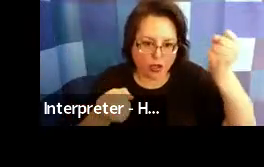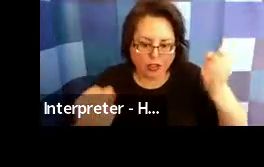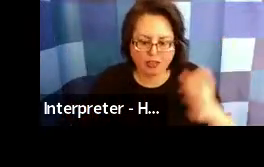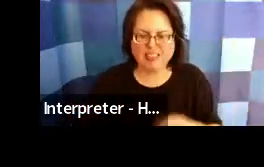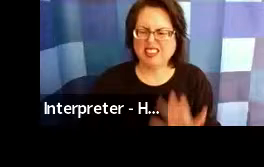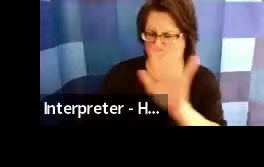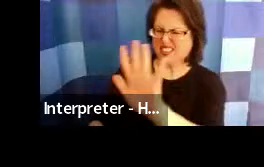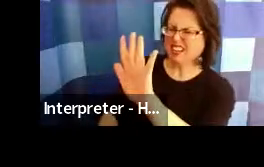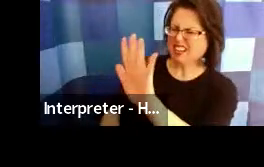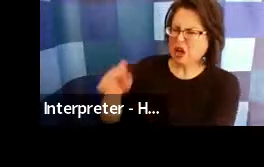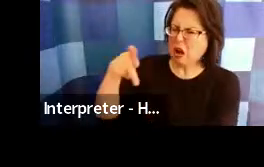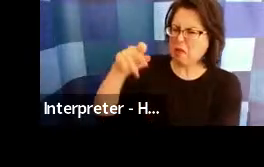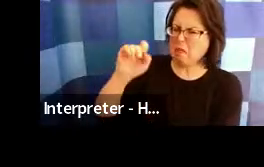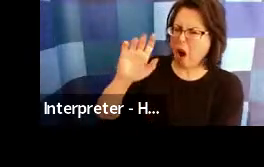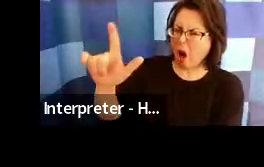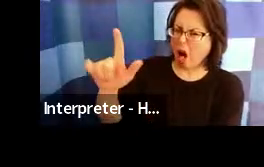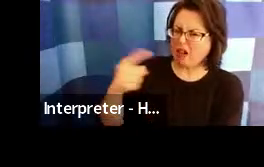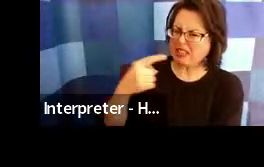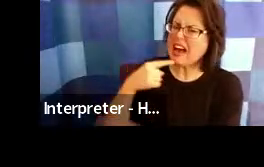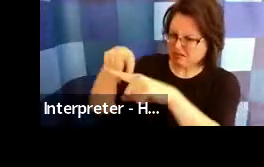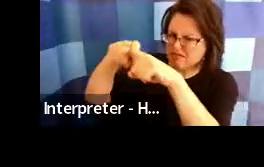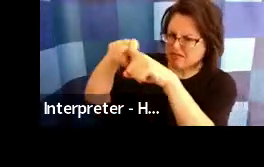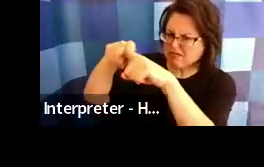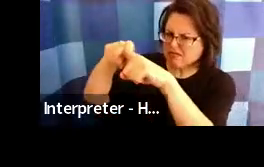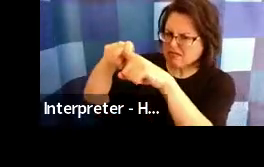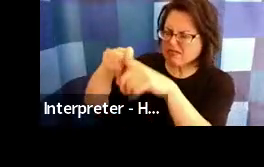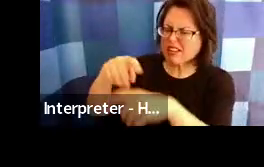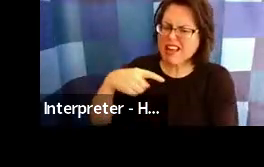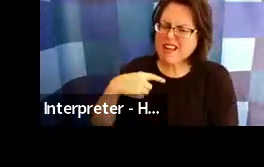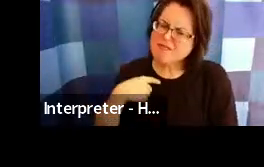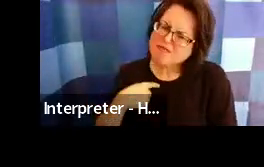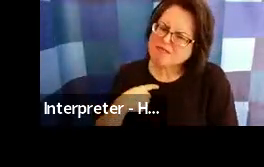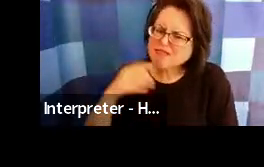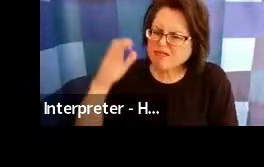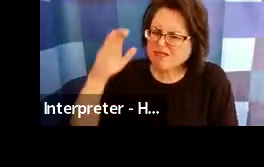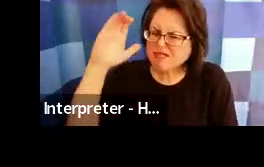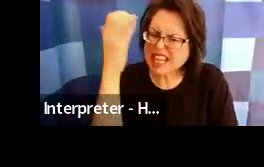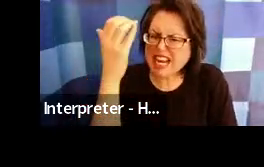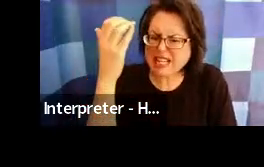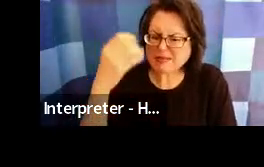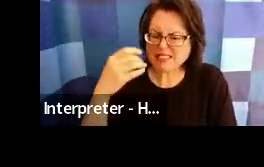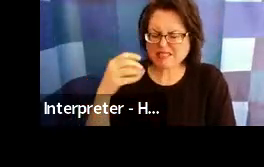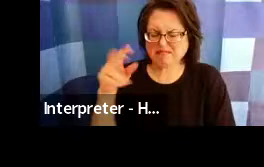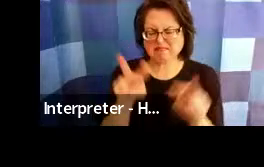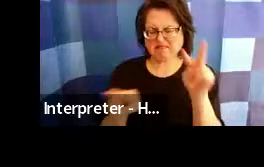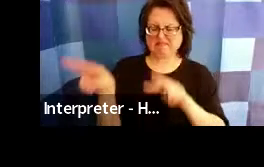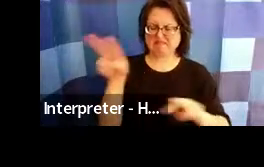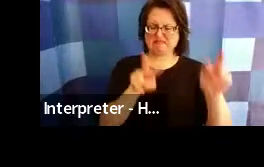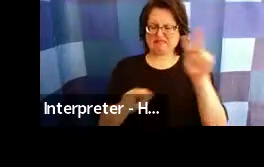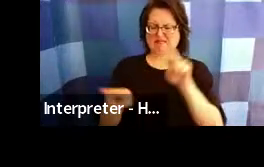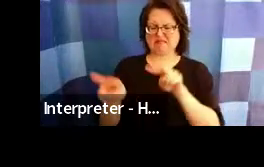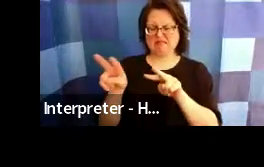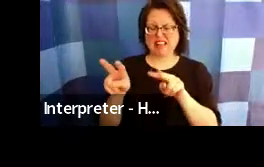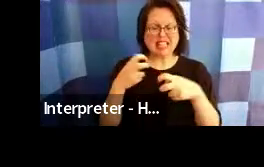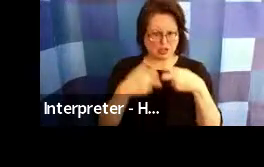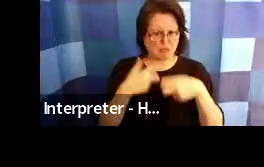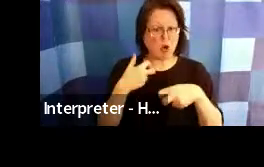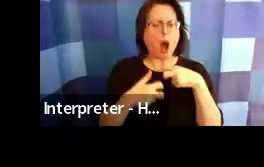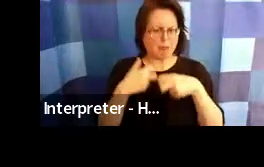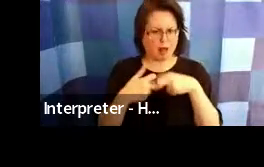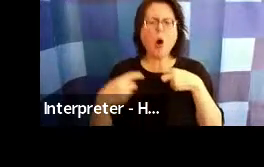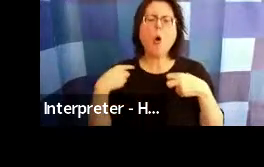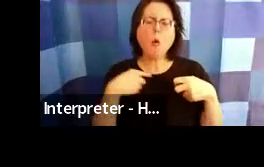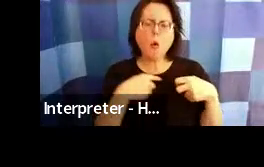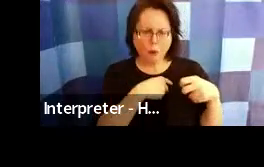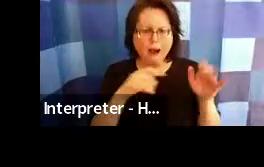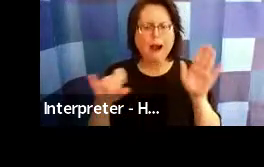that philosophy, so what it looks to me like is that there's a problem that was identified,